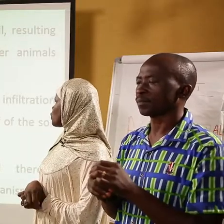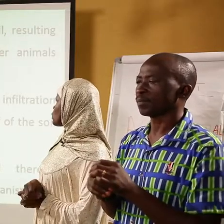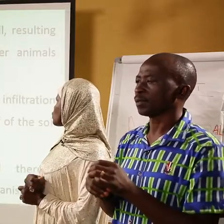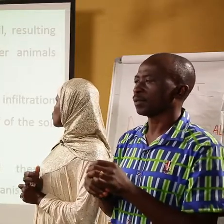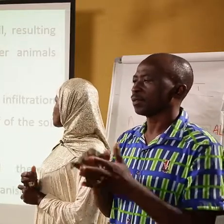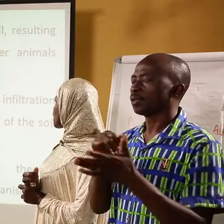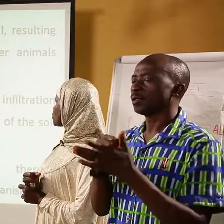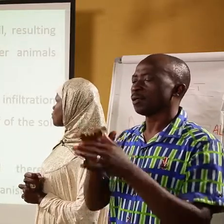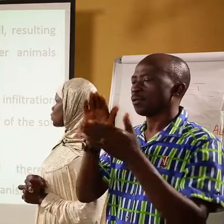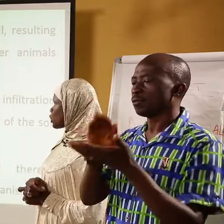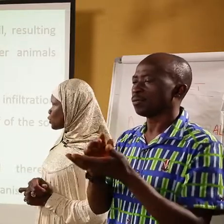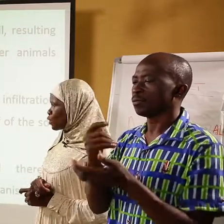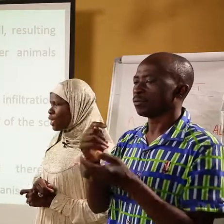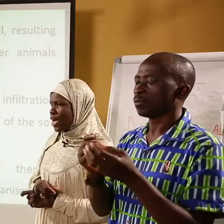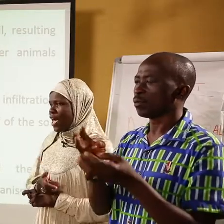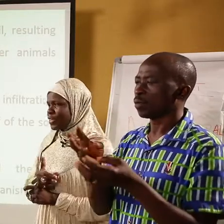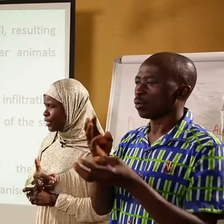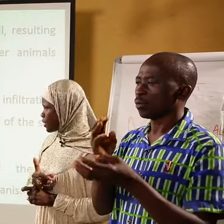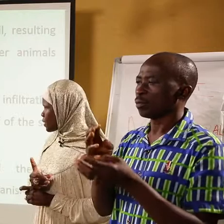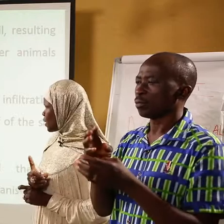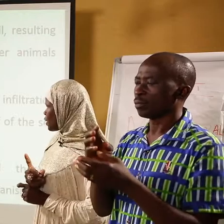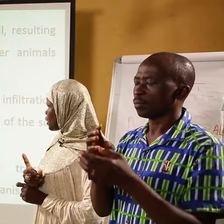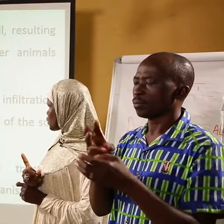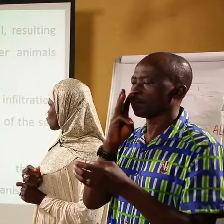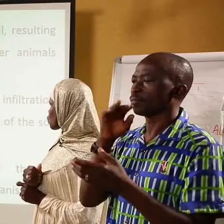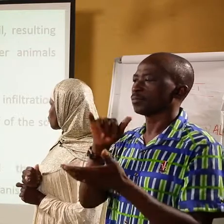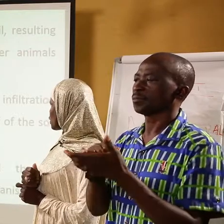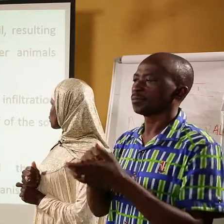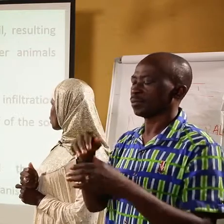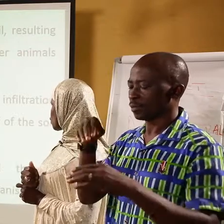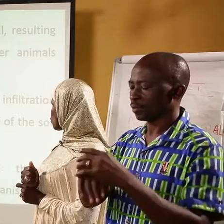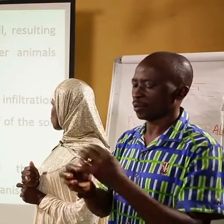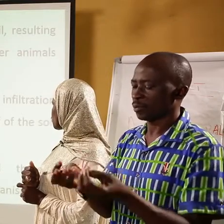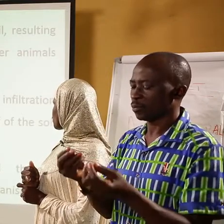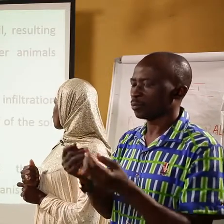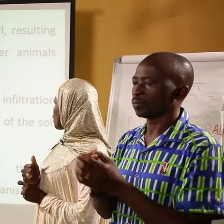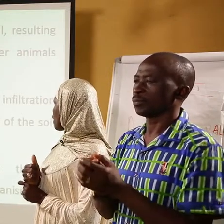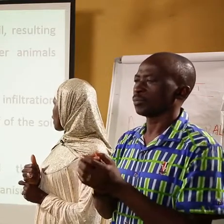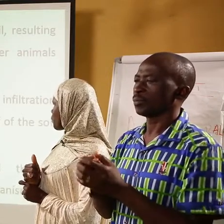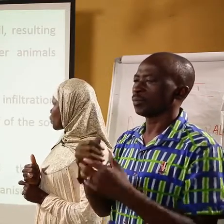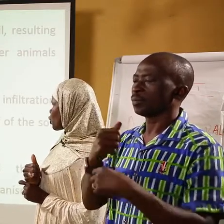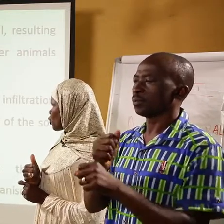soil reduces water infiltration, and this leads to surface runoff